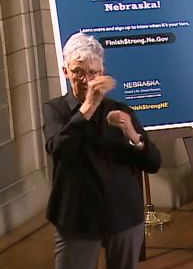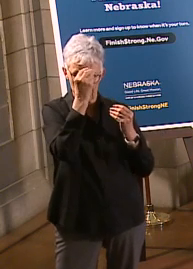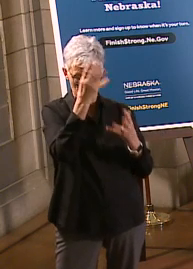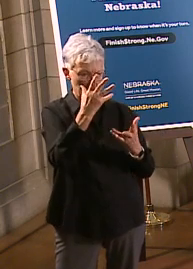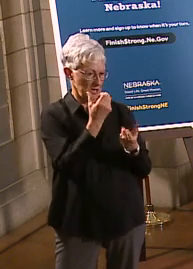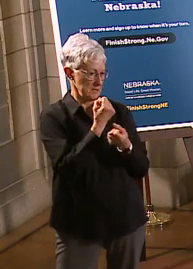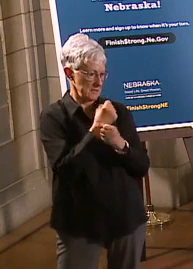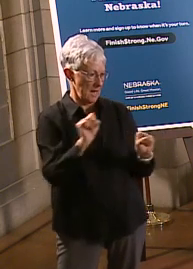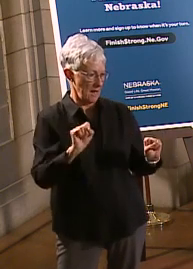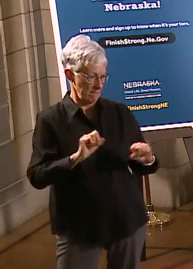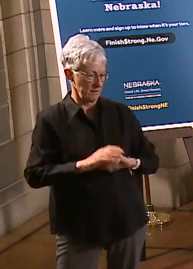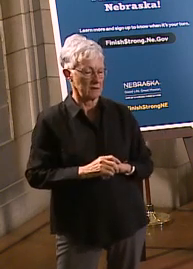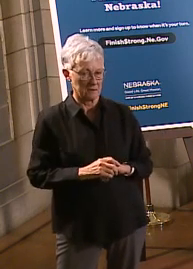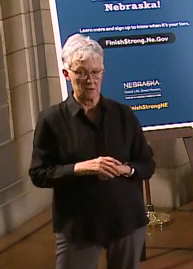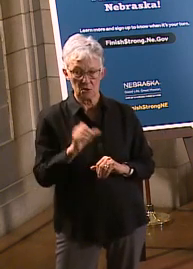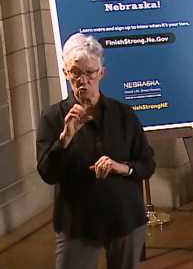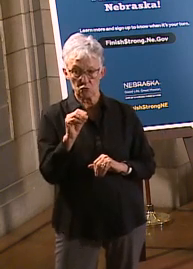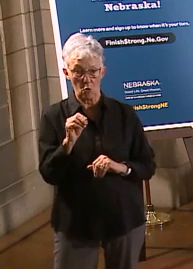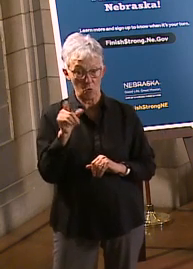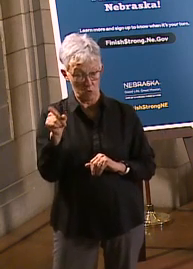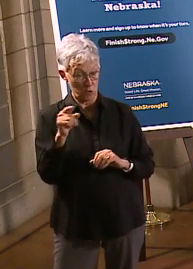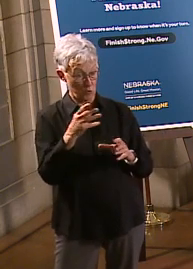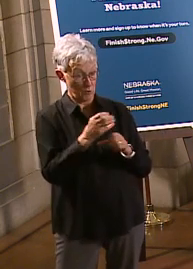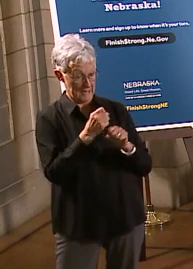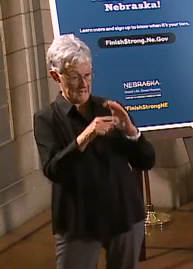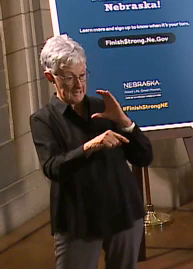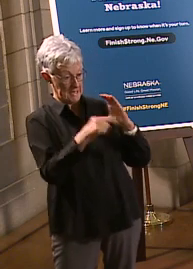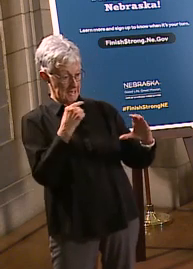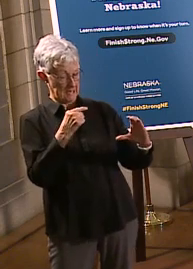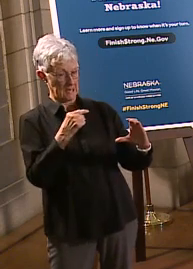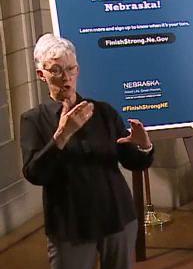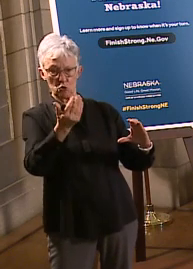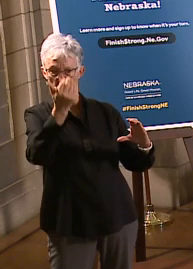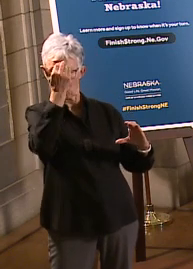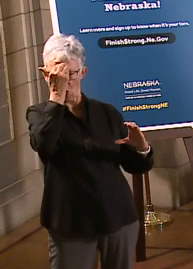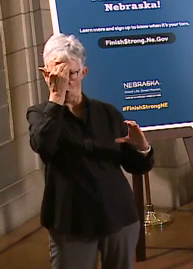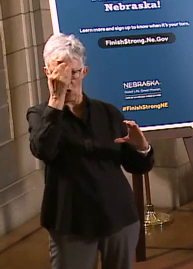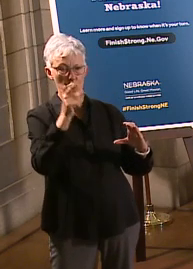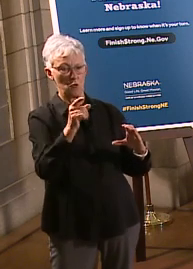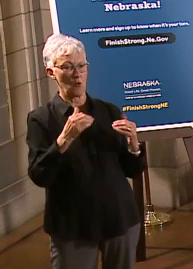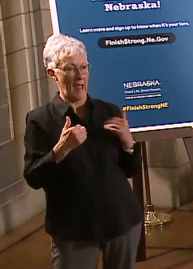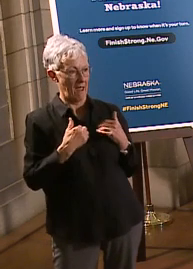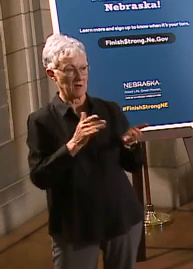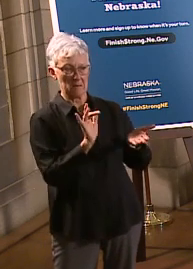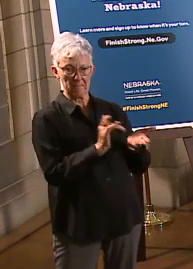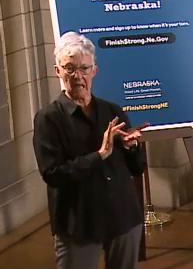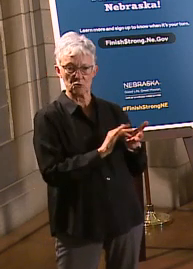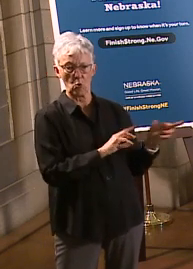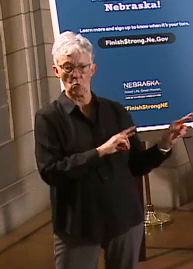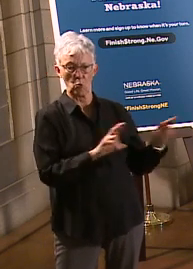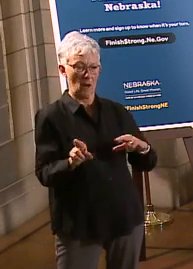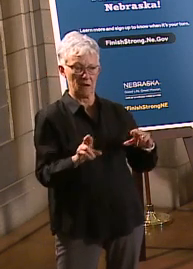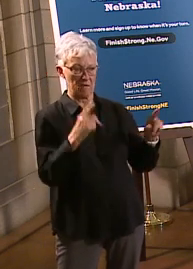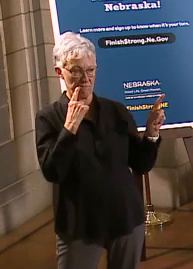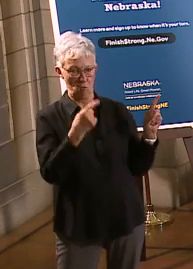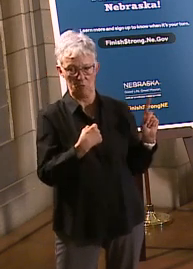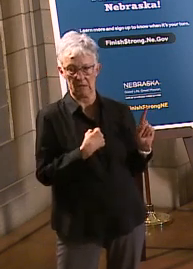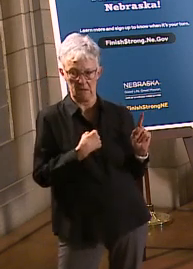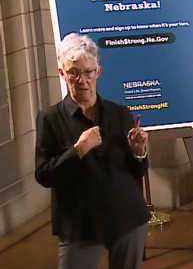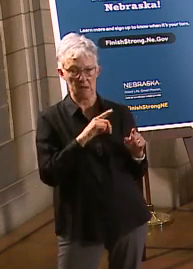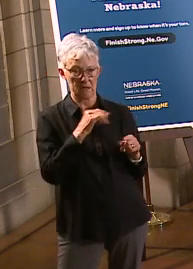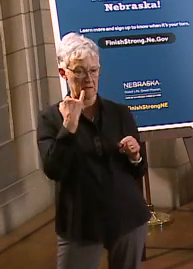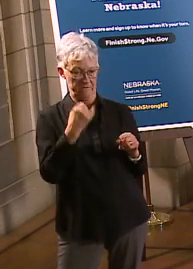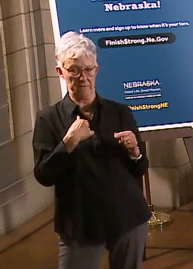when it comes to you. And the good news is you will know that you've got a vaccine dose waiting for you when you get to that registration site when you do